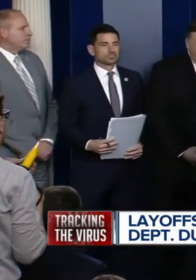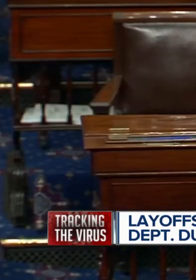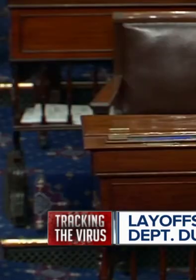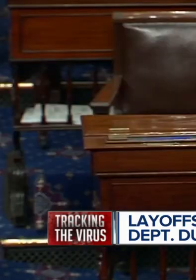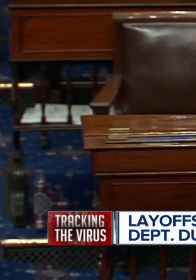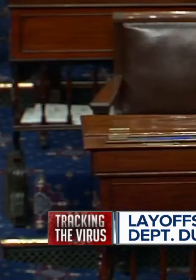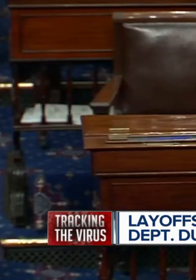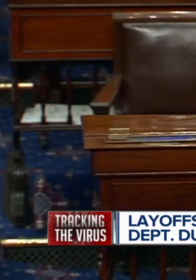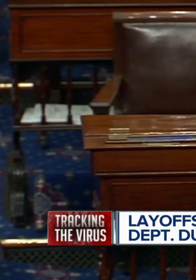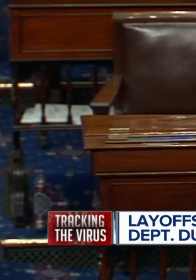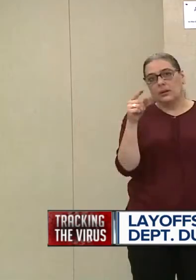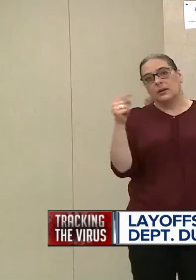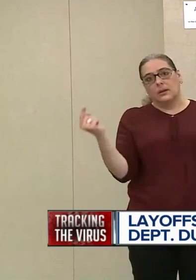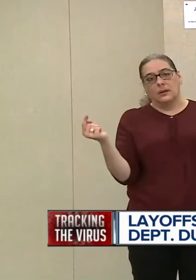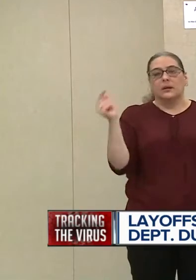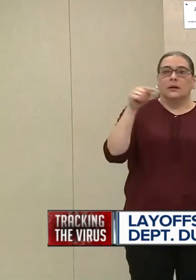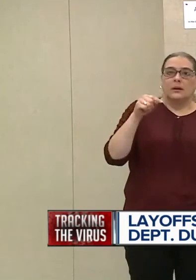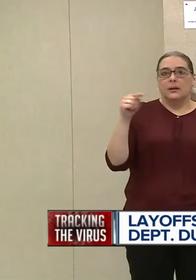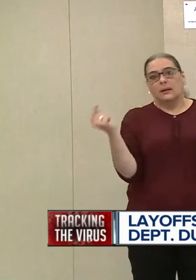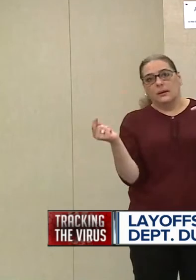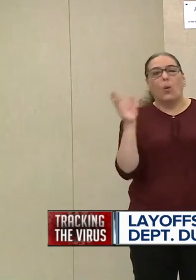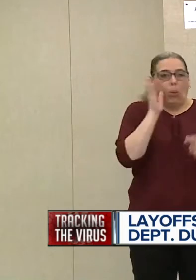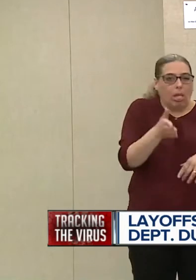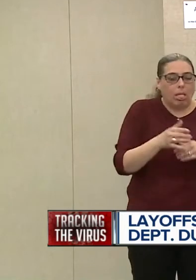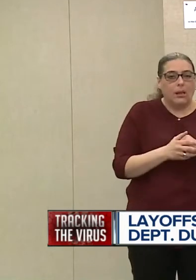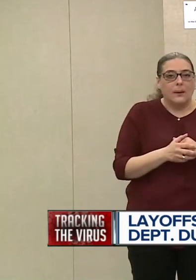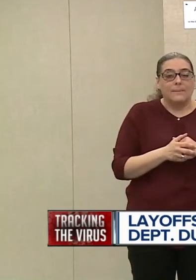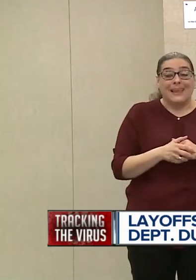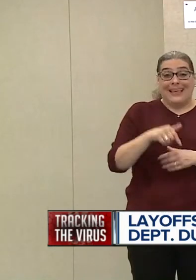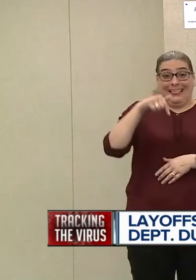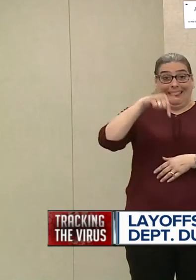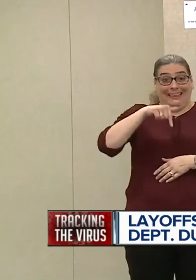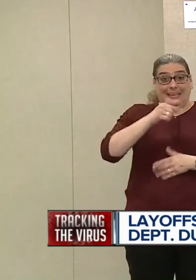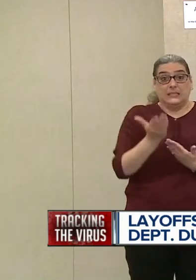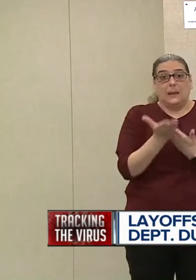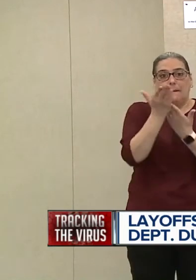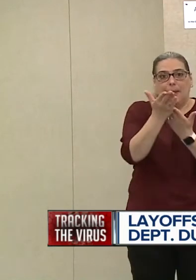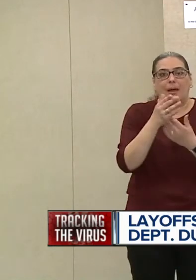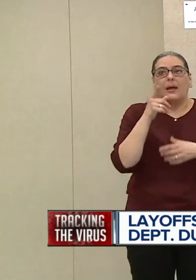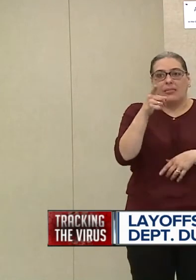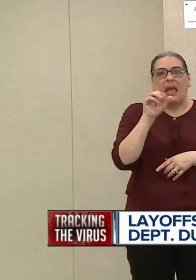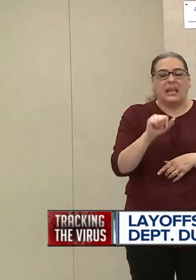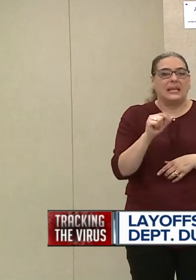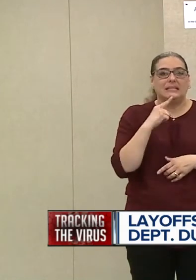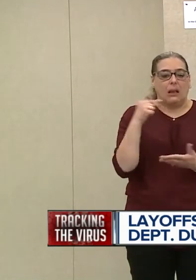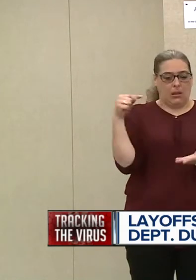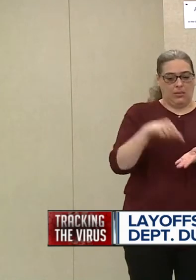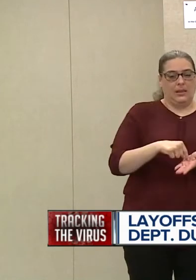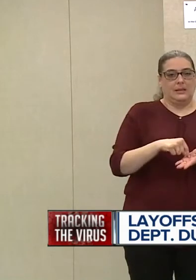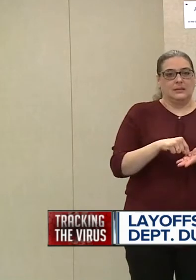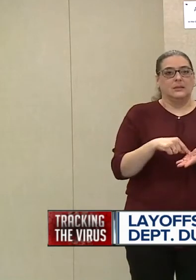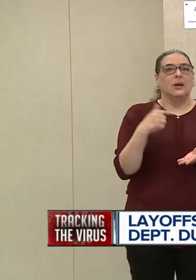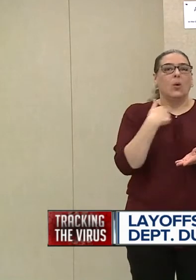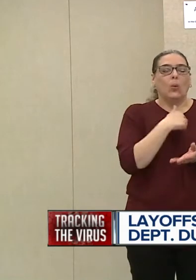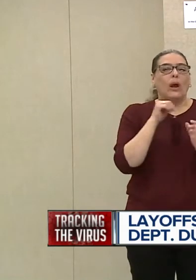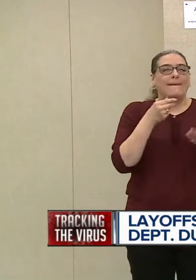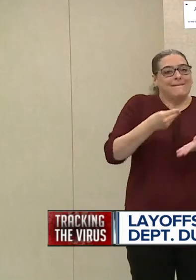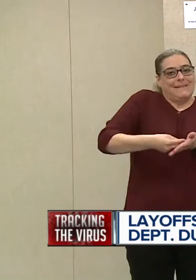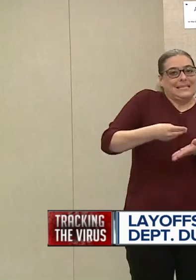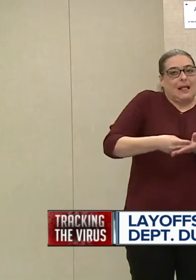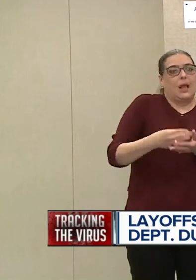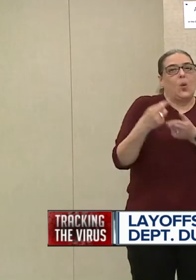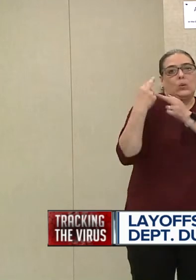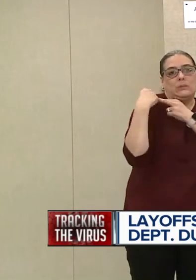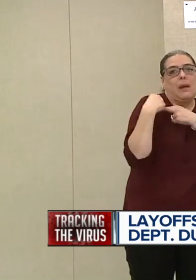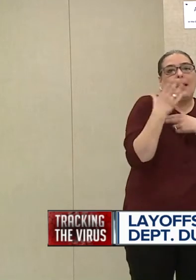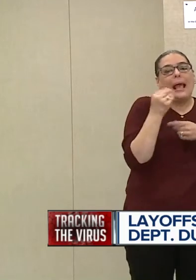likely appeal to both sides. Deal with the help. This will be, I think, an approach that they can fall back on and say, okay, this is way we could be fiscally responsible but